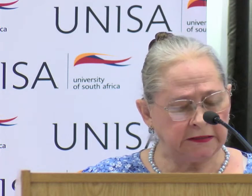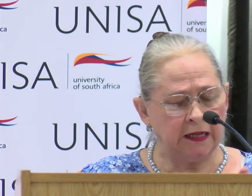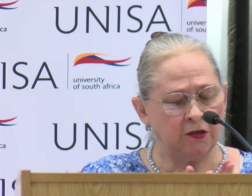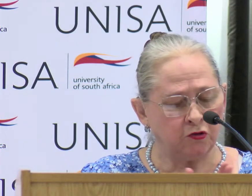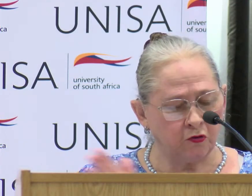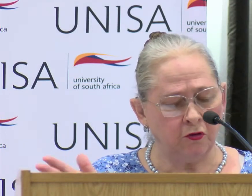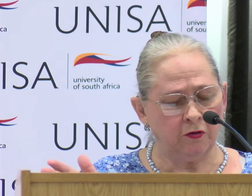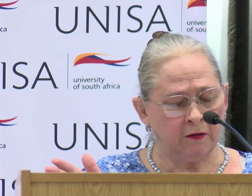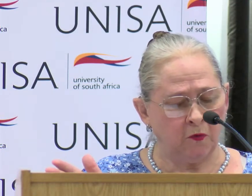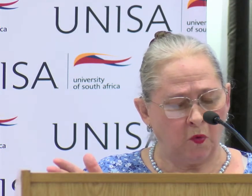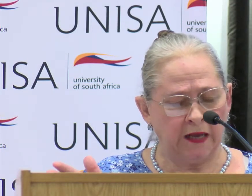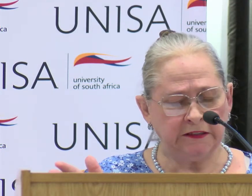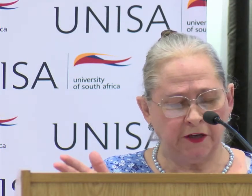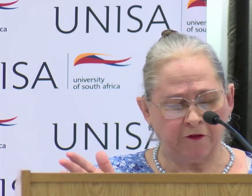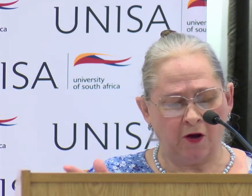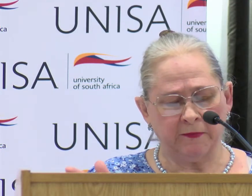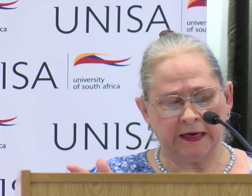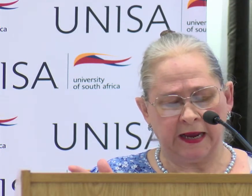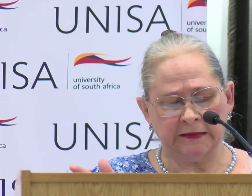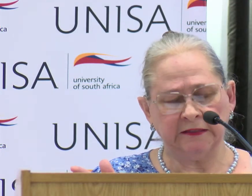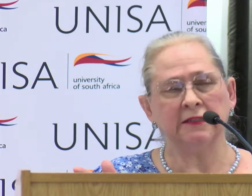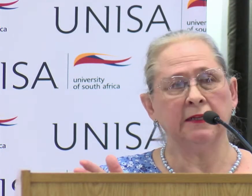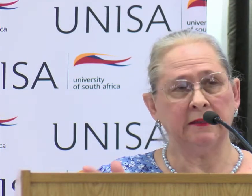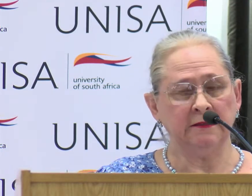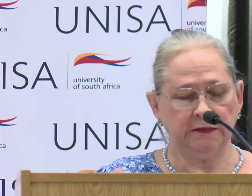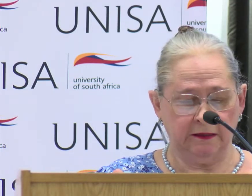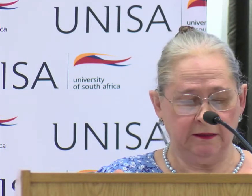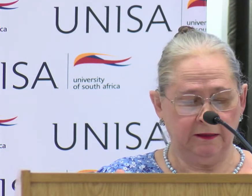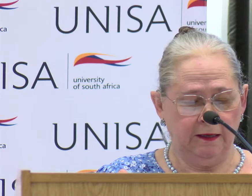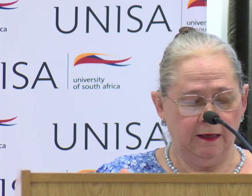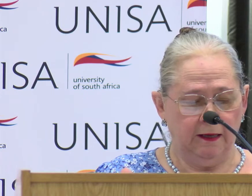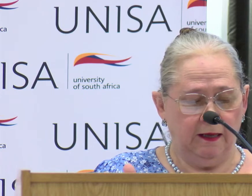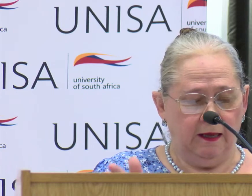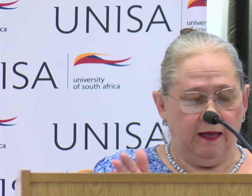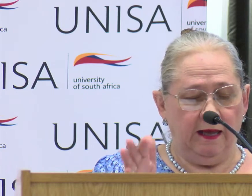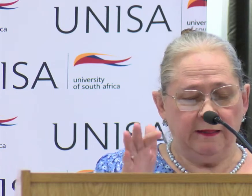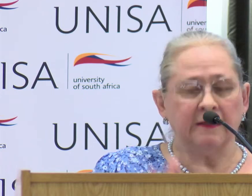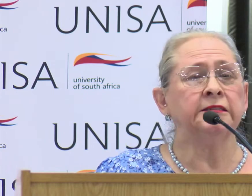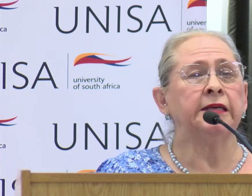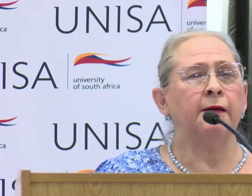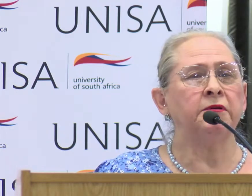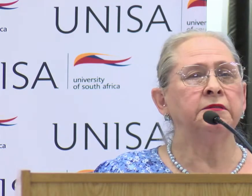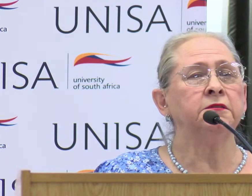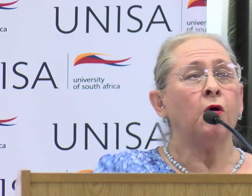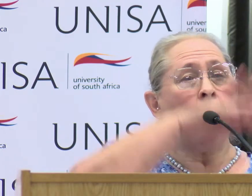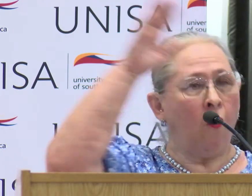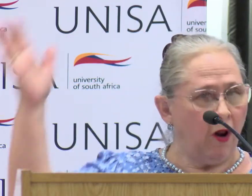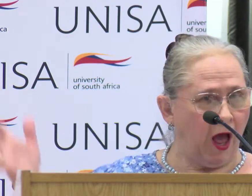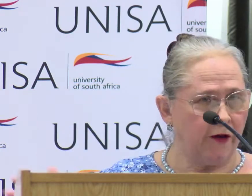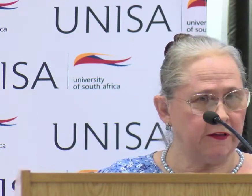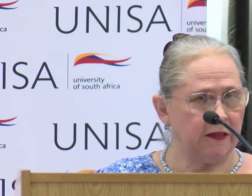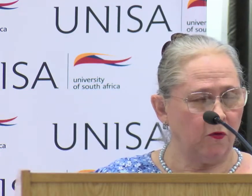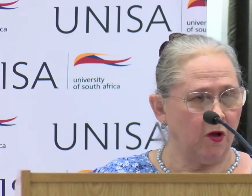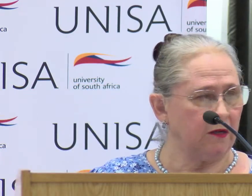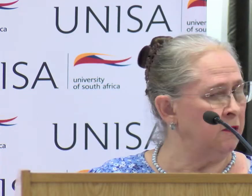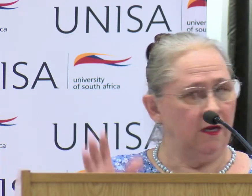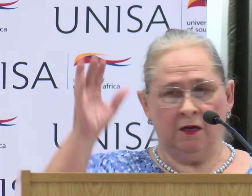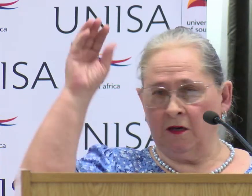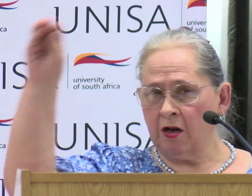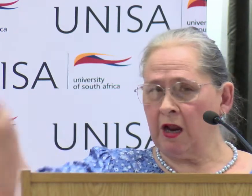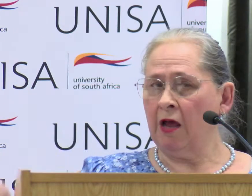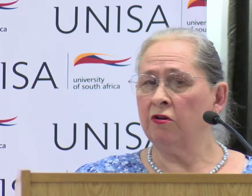are still two ways of communication and teaching. And this happens all over the